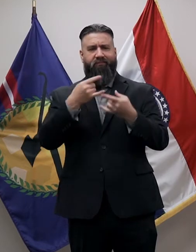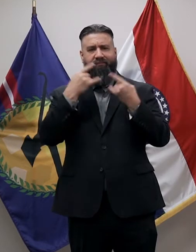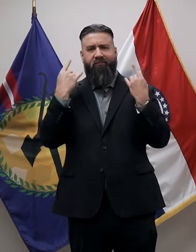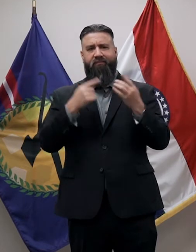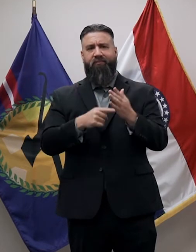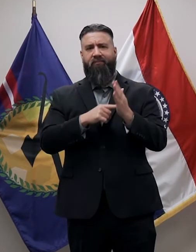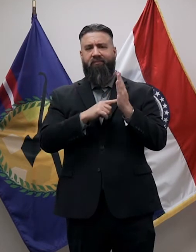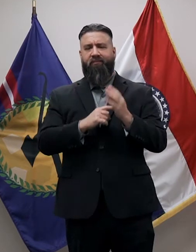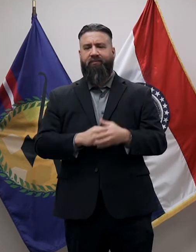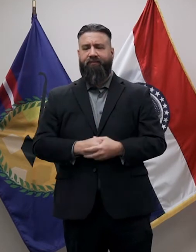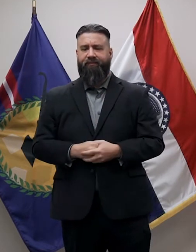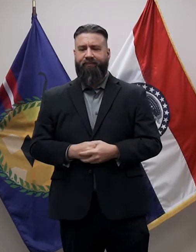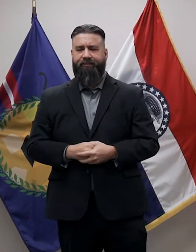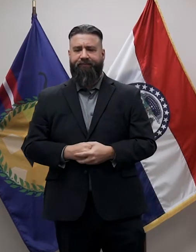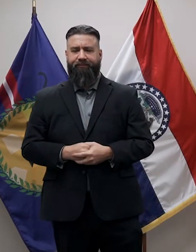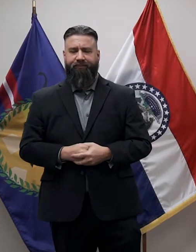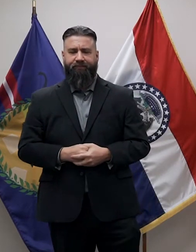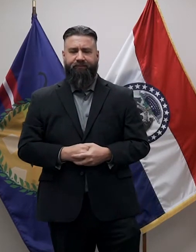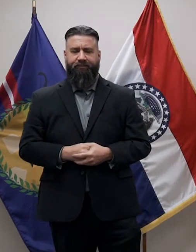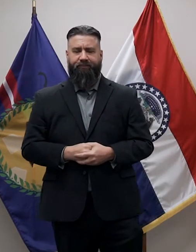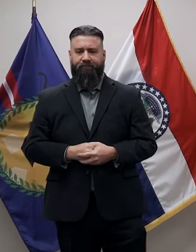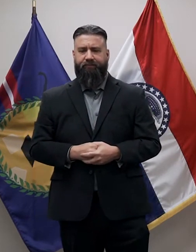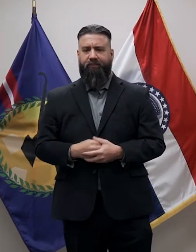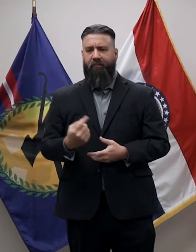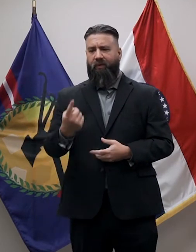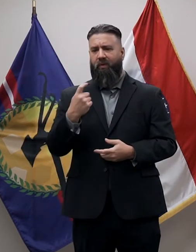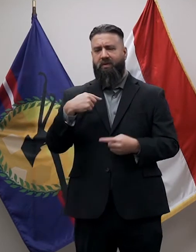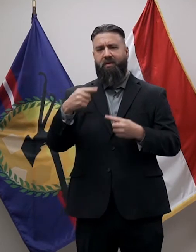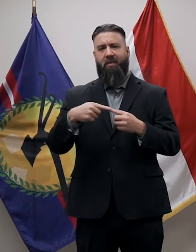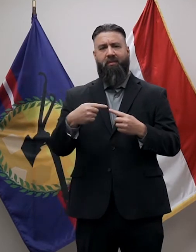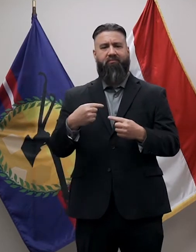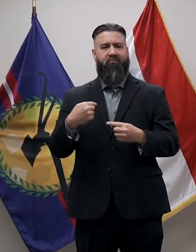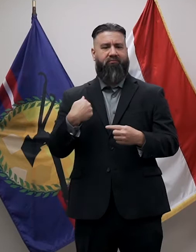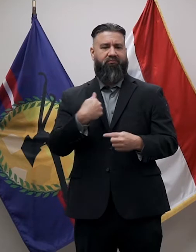mandate? So the question is interpretation of our health department's decision